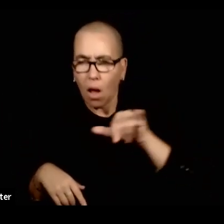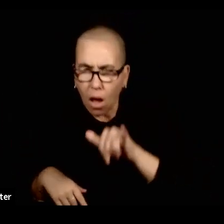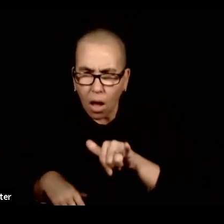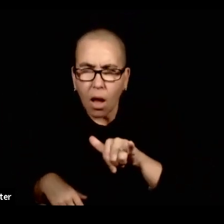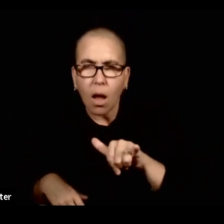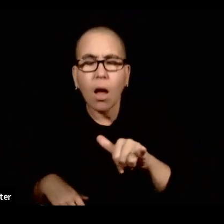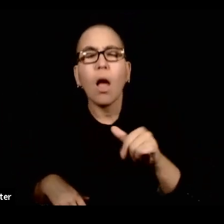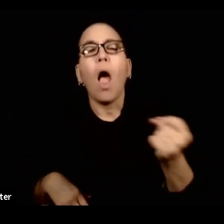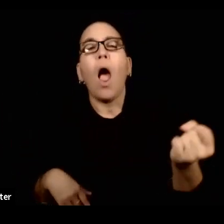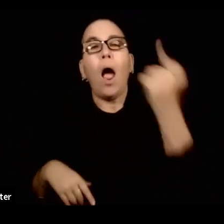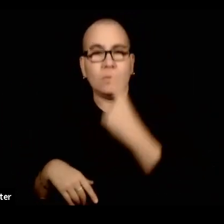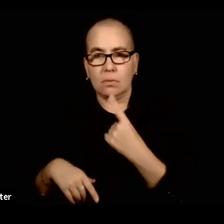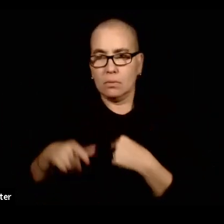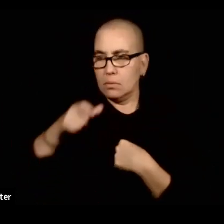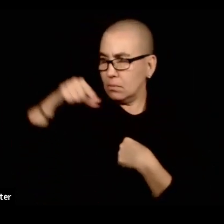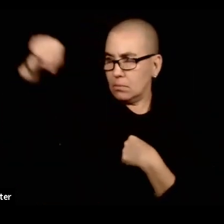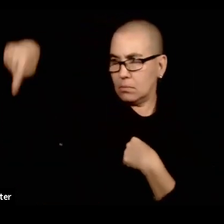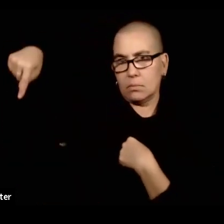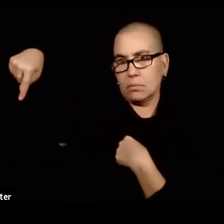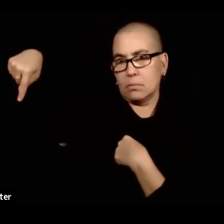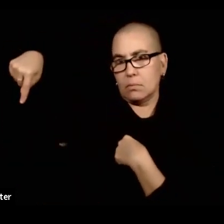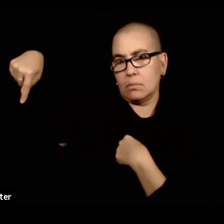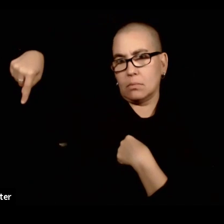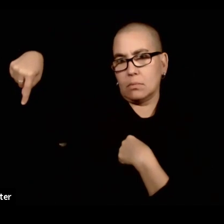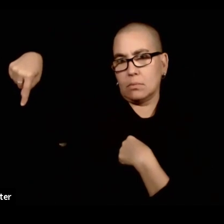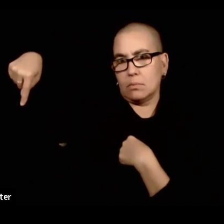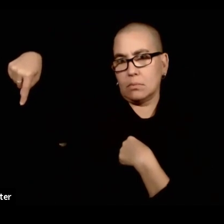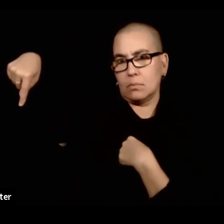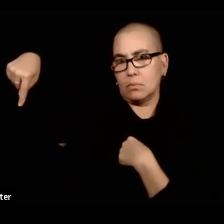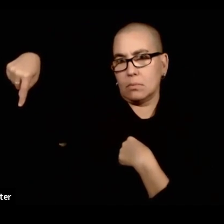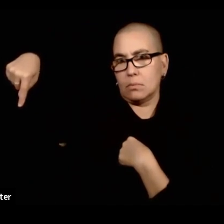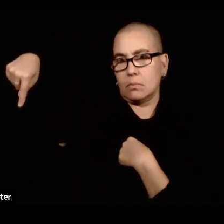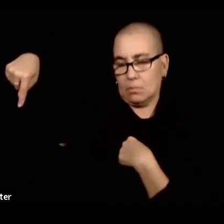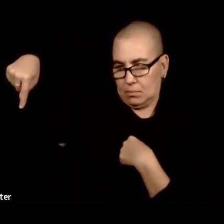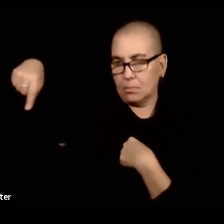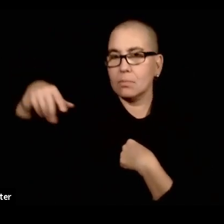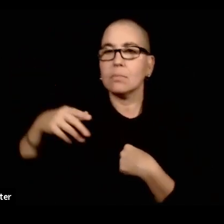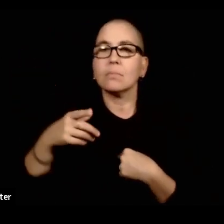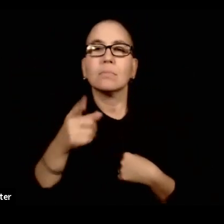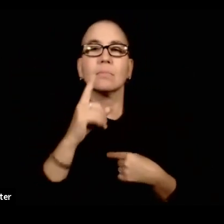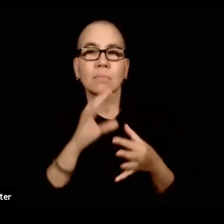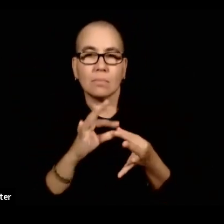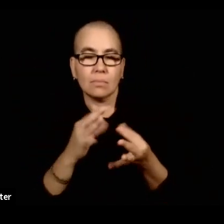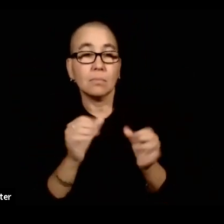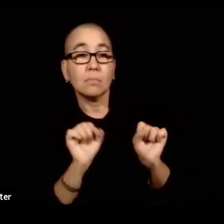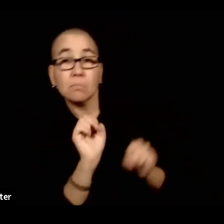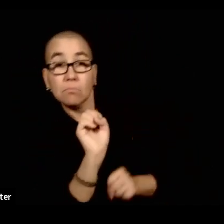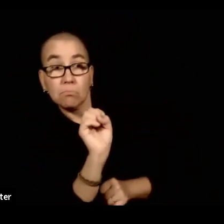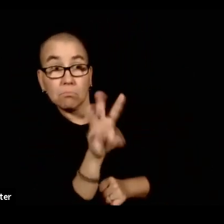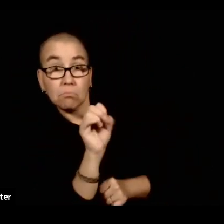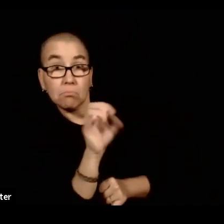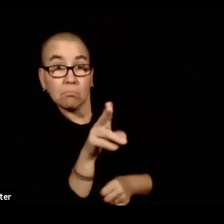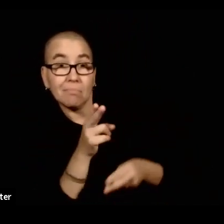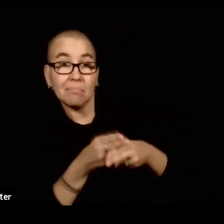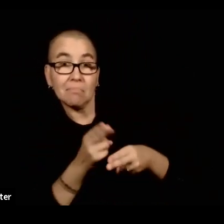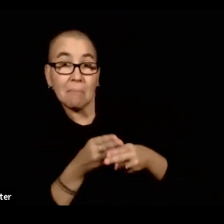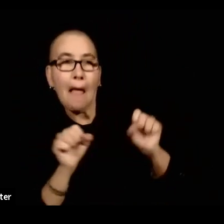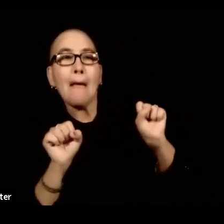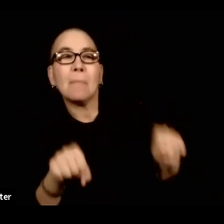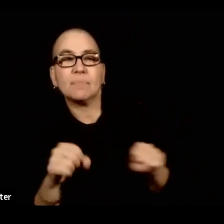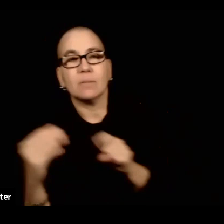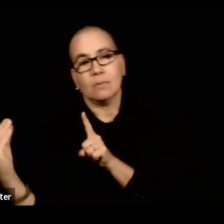to who may have been exposed in a manner that means it's likely that they could have